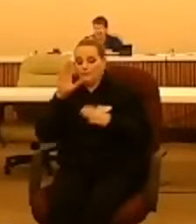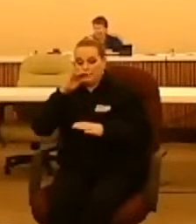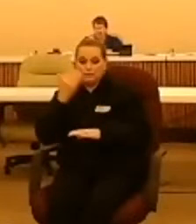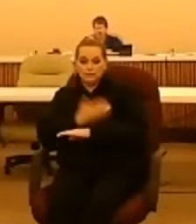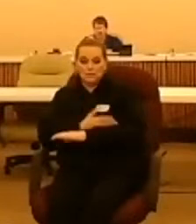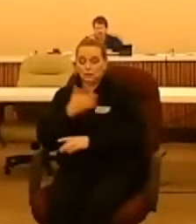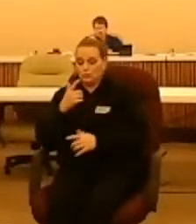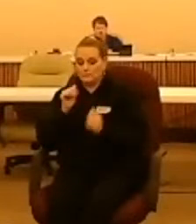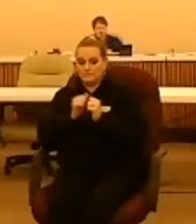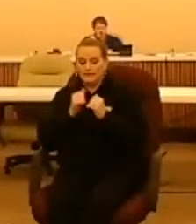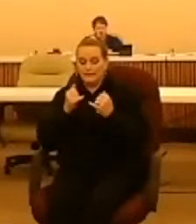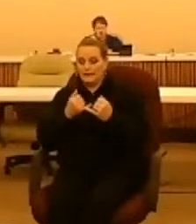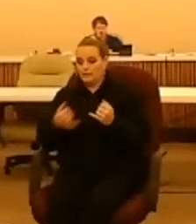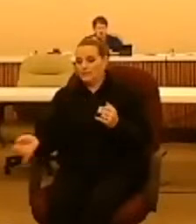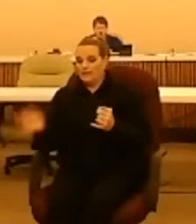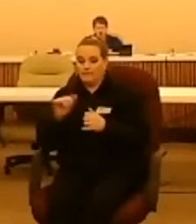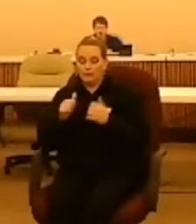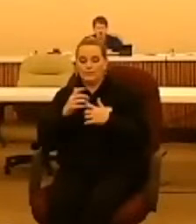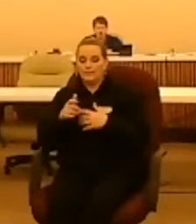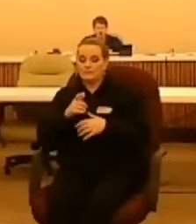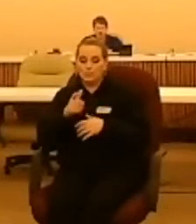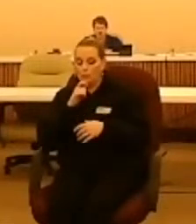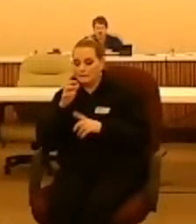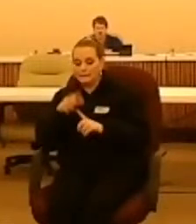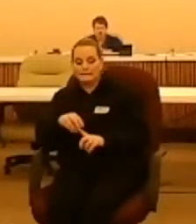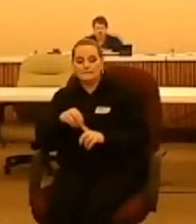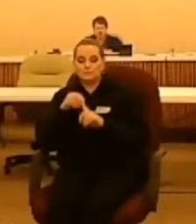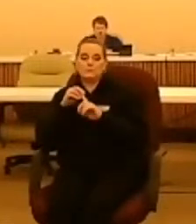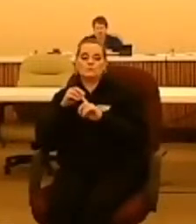with everybody else to receive millings. There was no special,